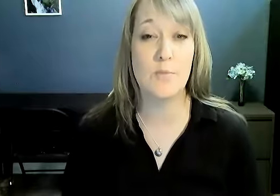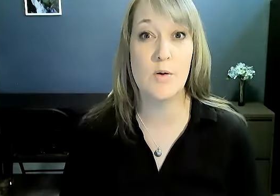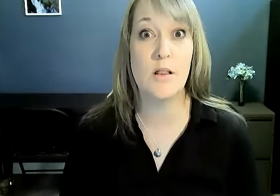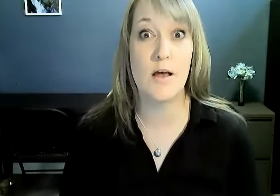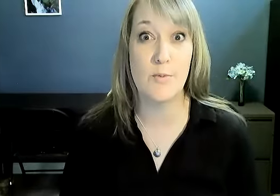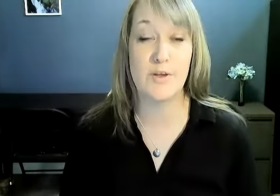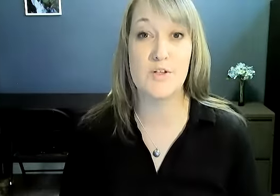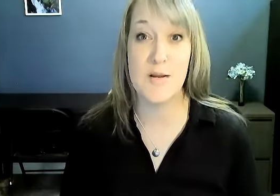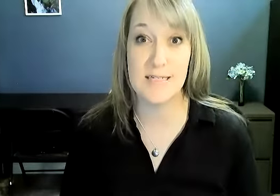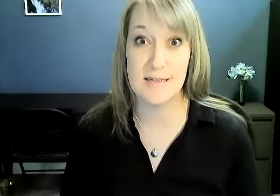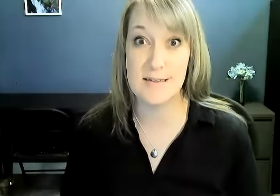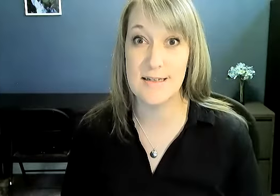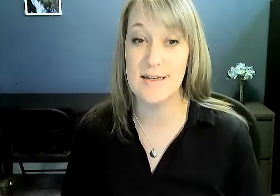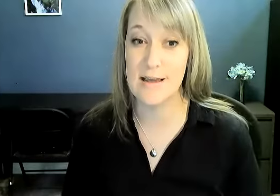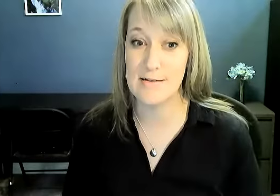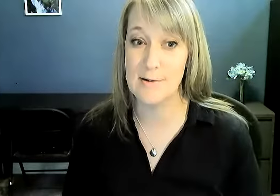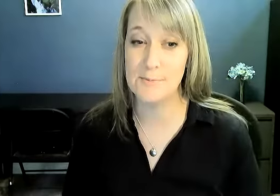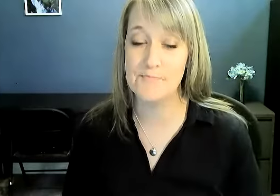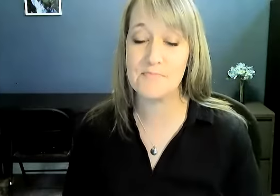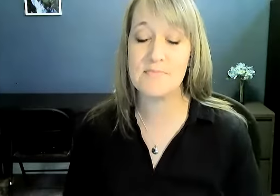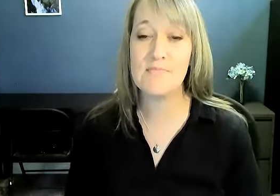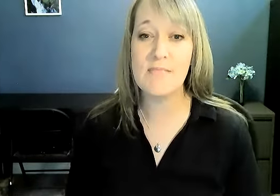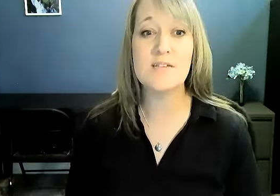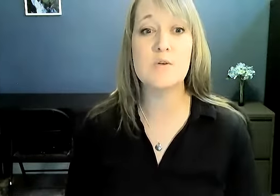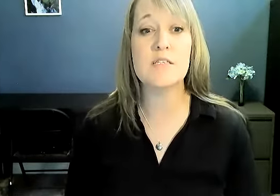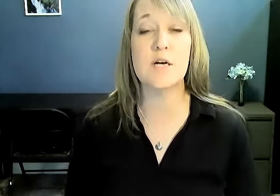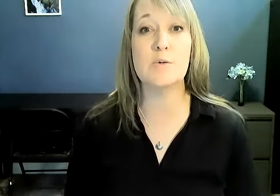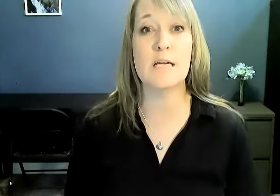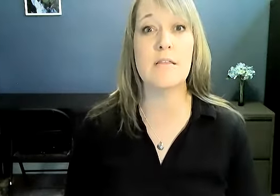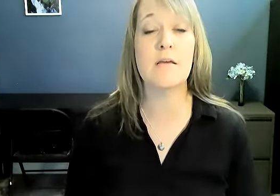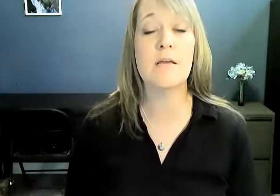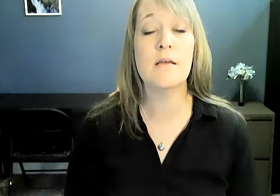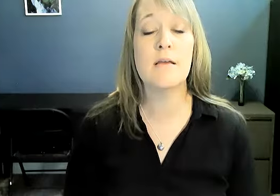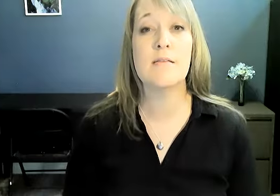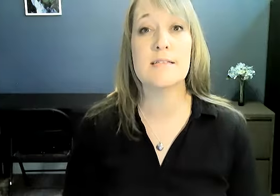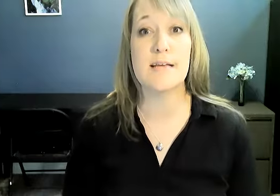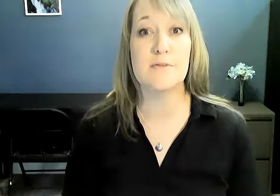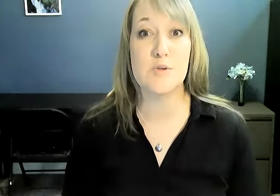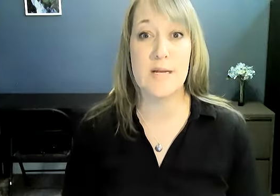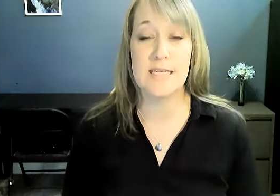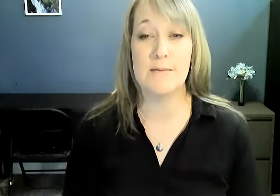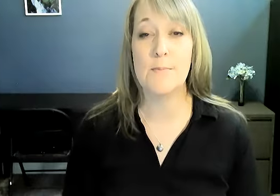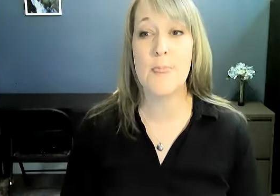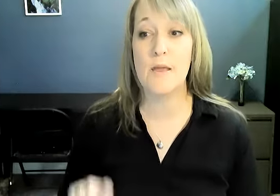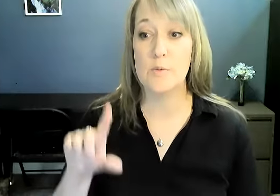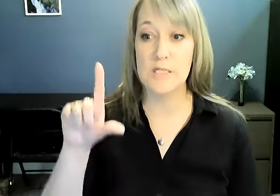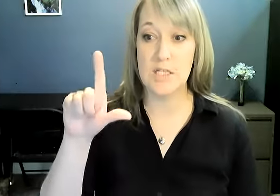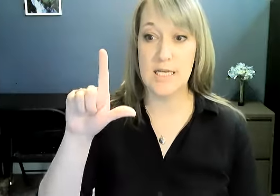you a lot with your 20s in ASL. So we'll start with the sign for 20, which